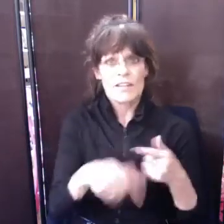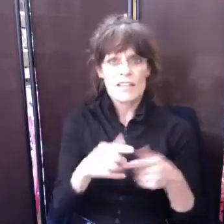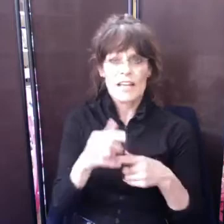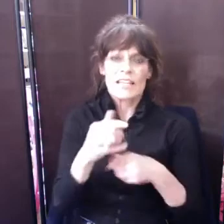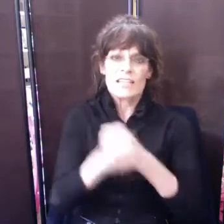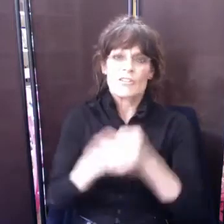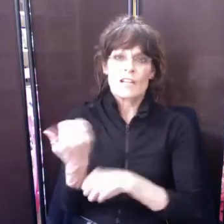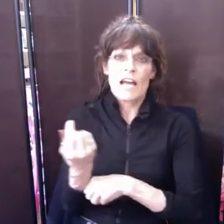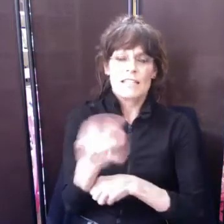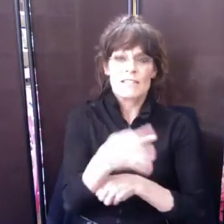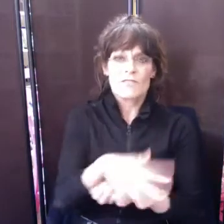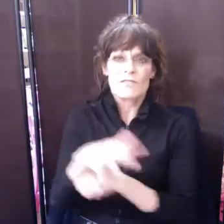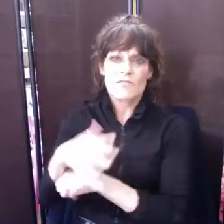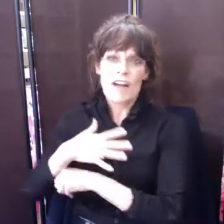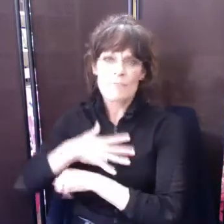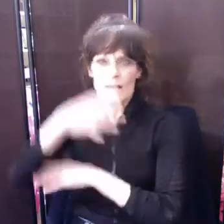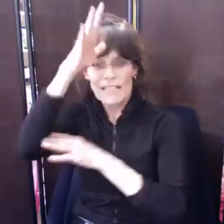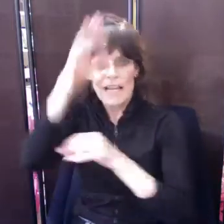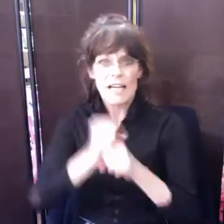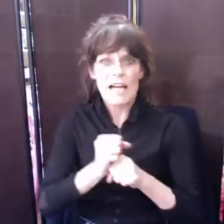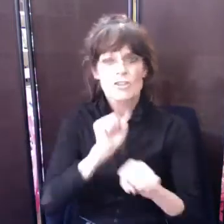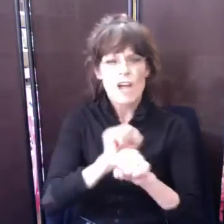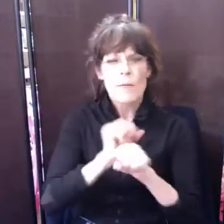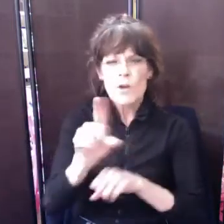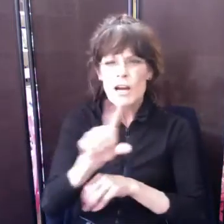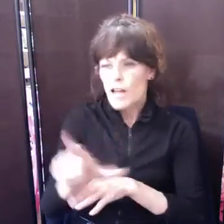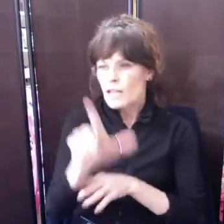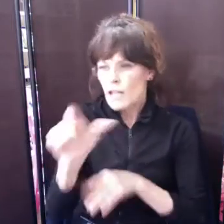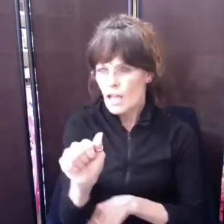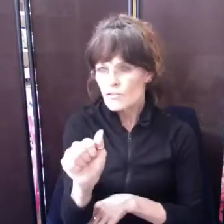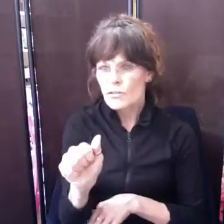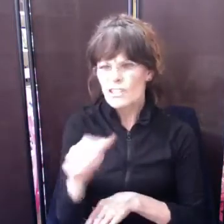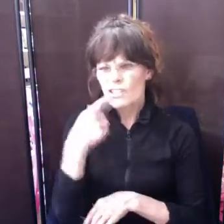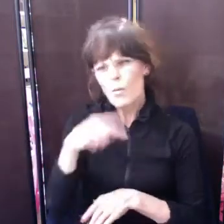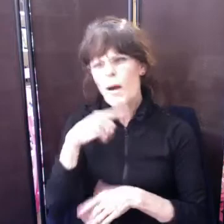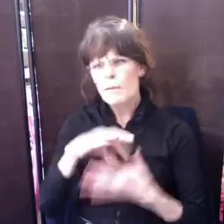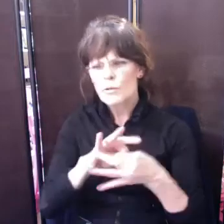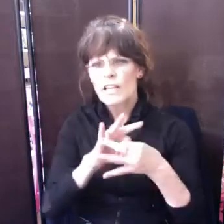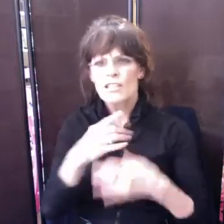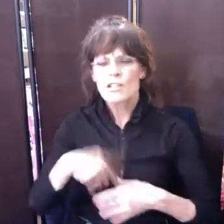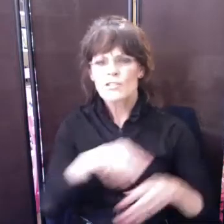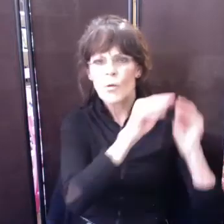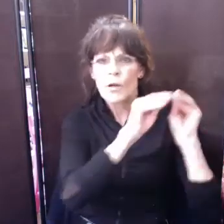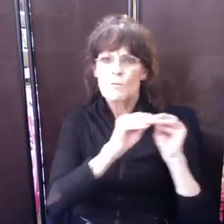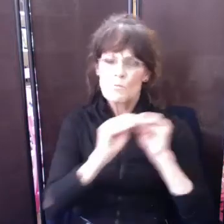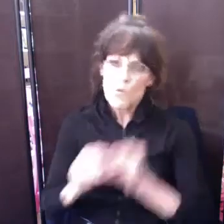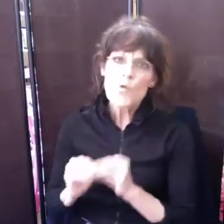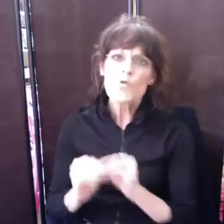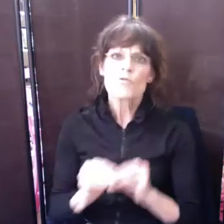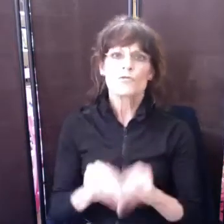Angeles in public relations, and we moved down to Los Angeles. And then the man who hired him to